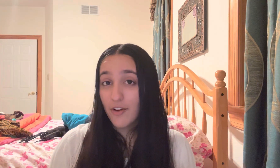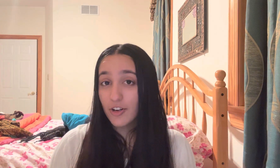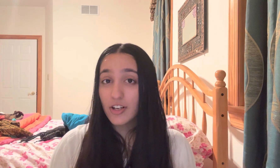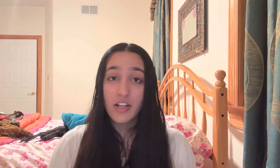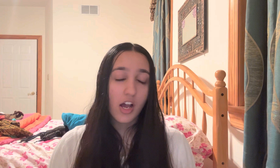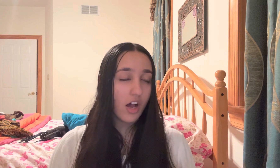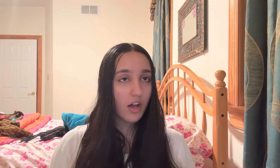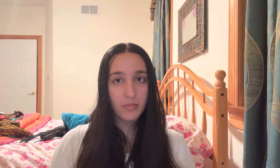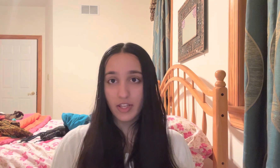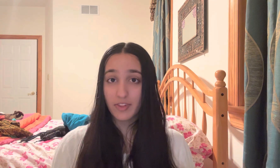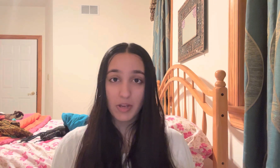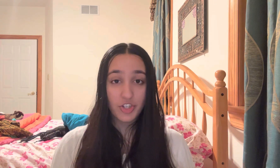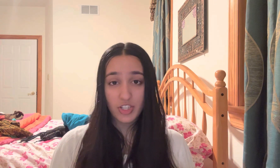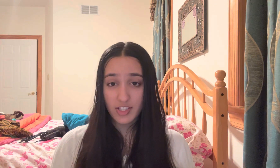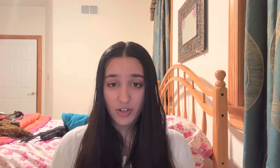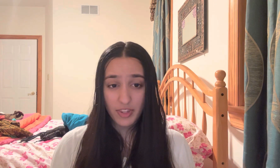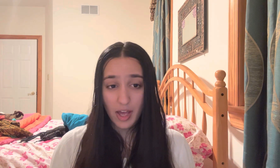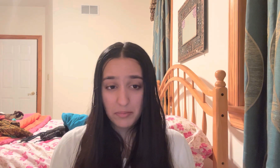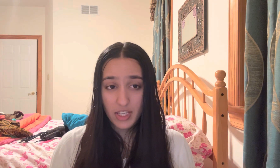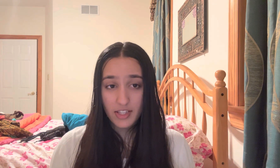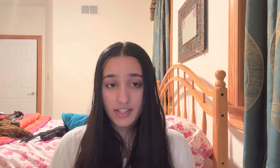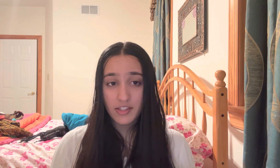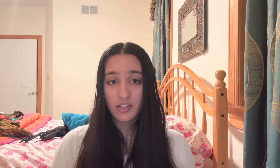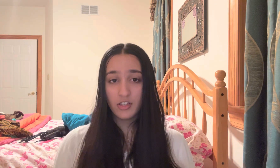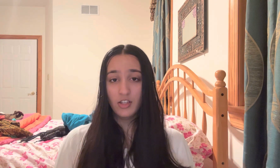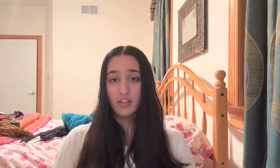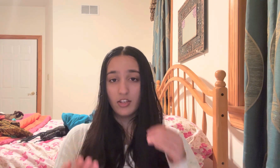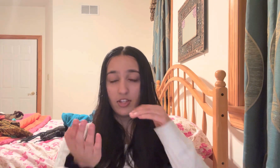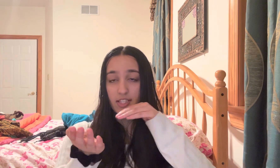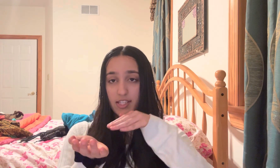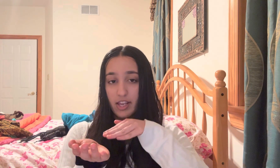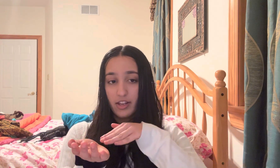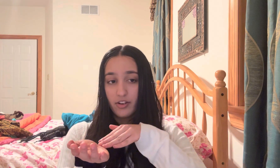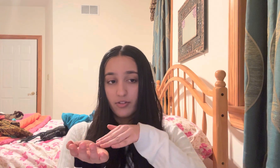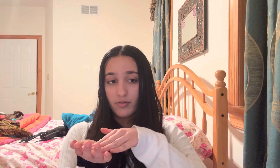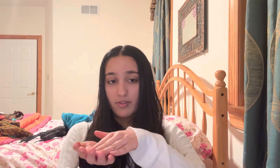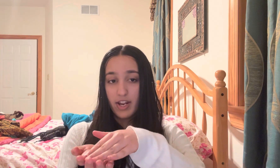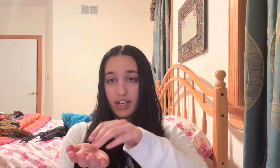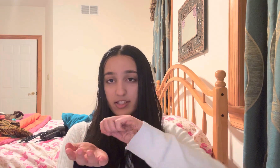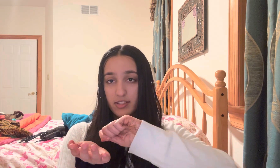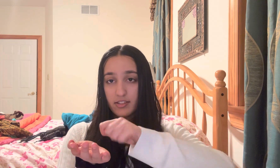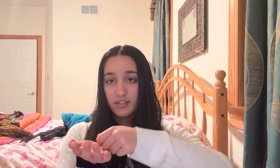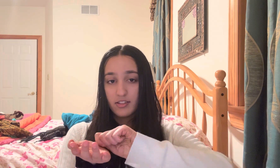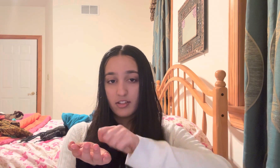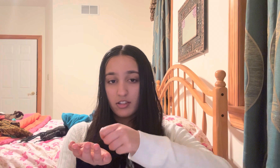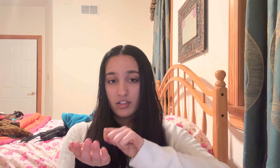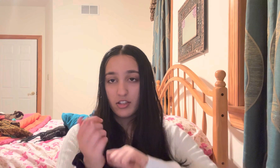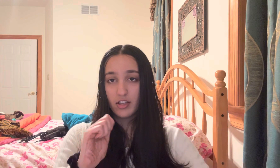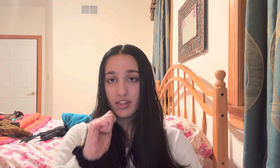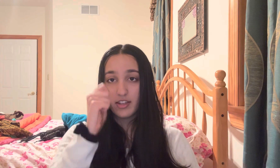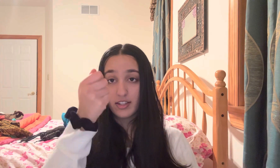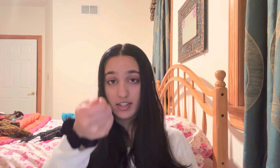However, if the patient doesn't know what that means, we can say write and then